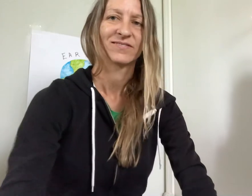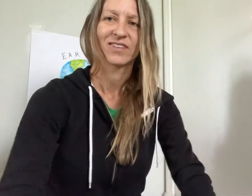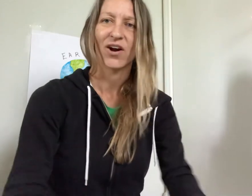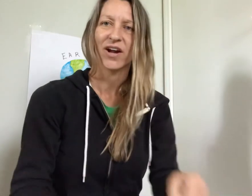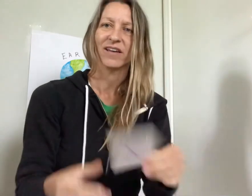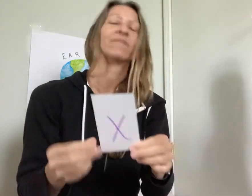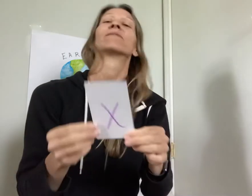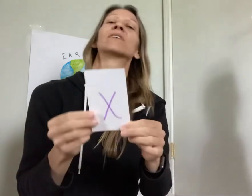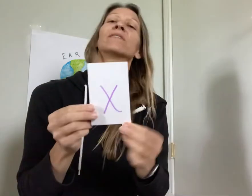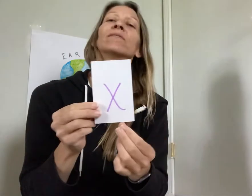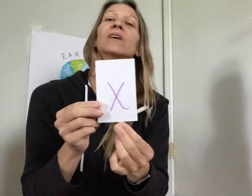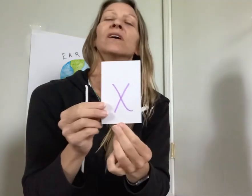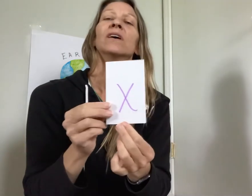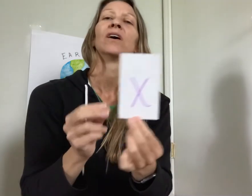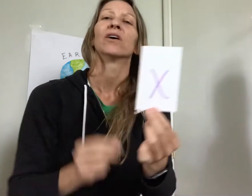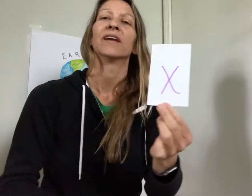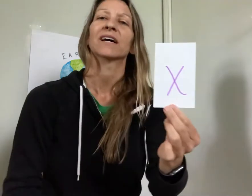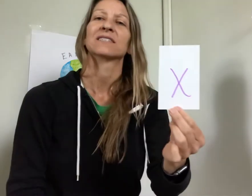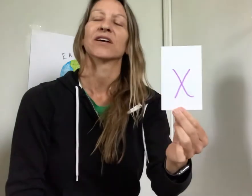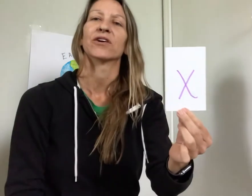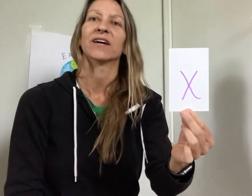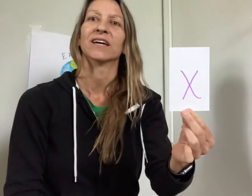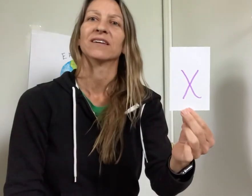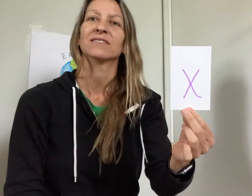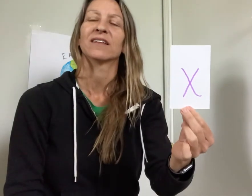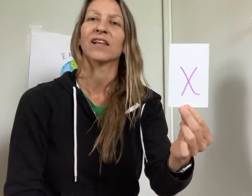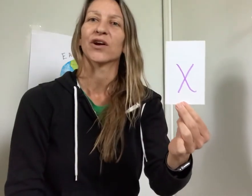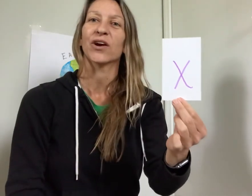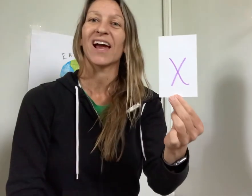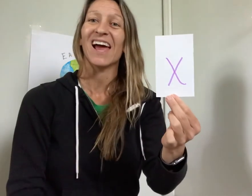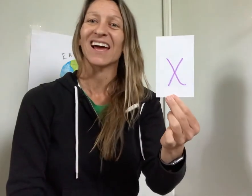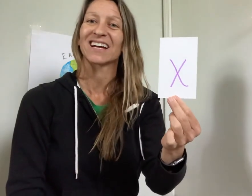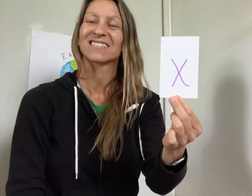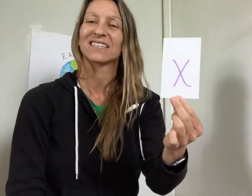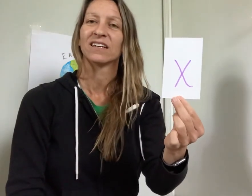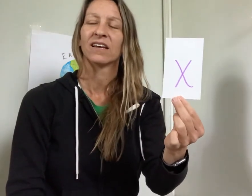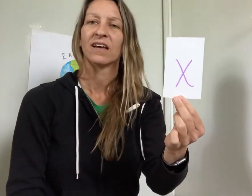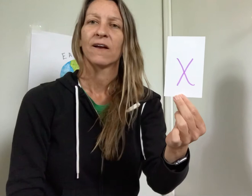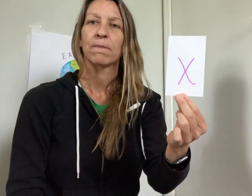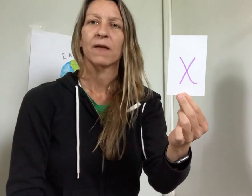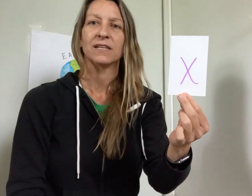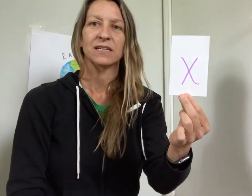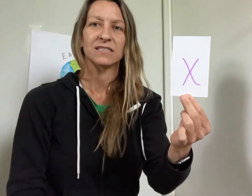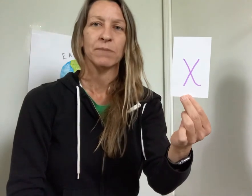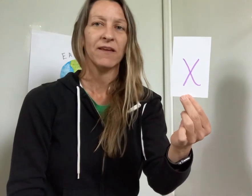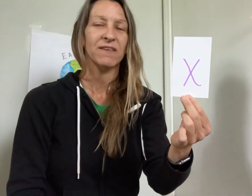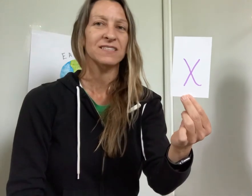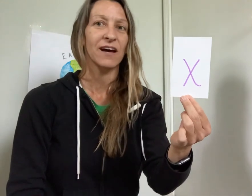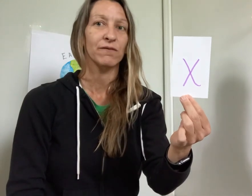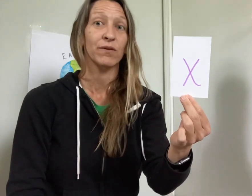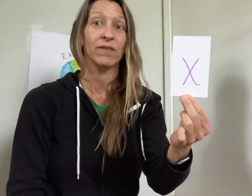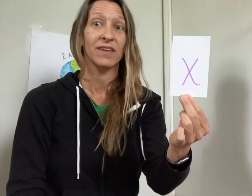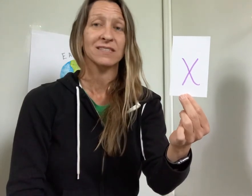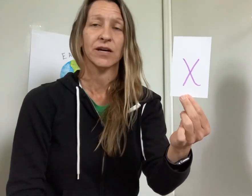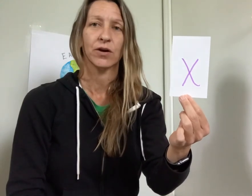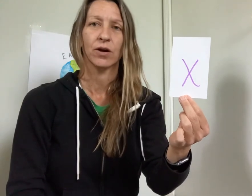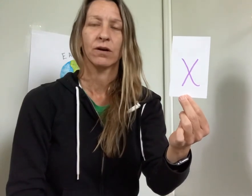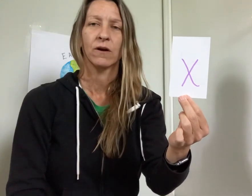All right. Our next letter is the letter X. And to make the sound for this letter,